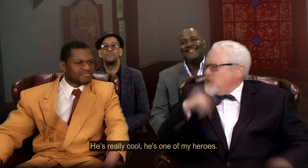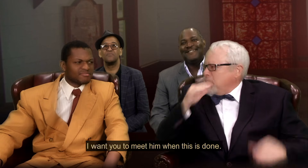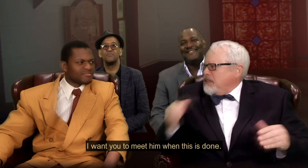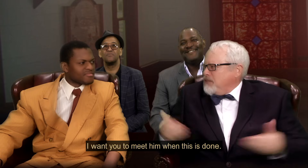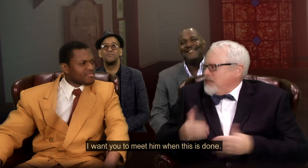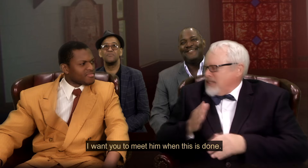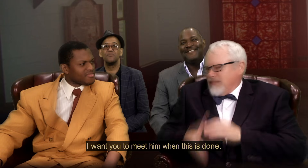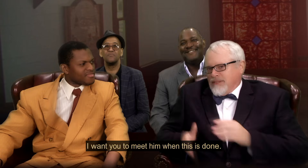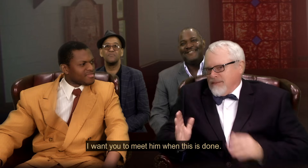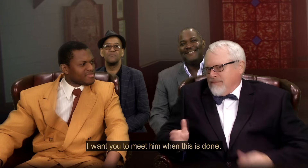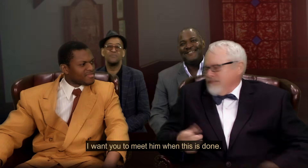I want you to meet him when this is done.